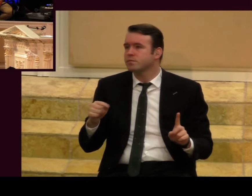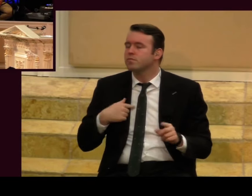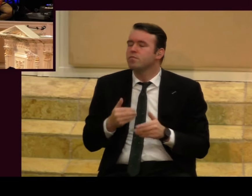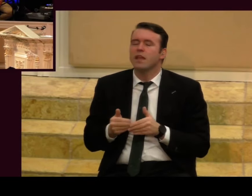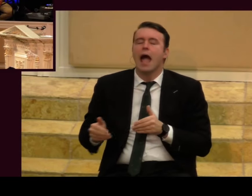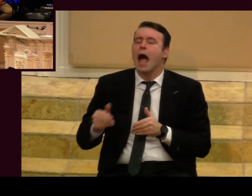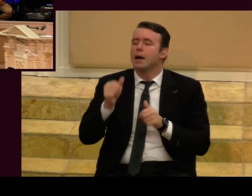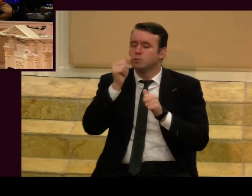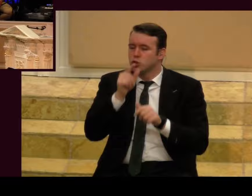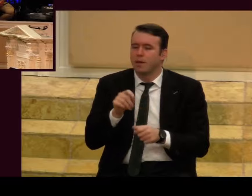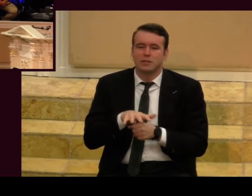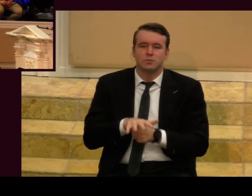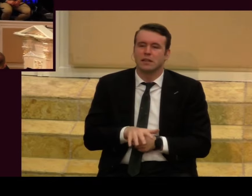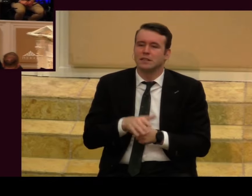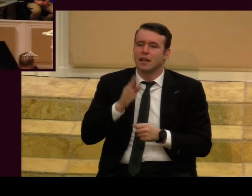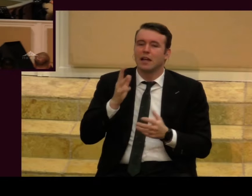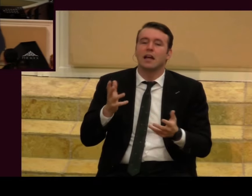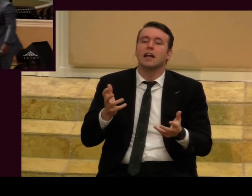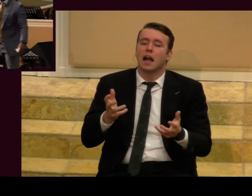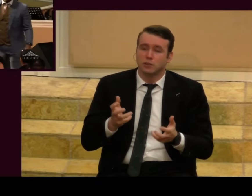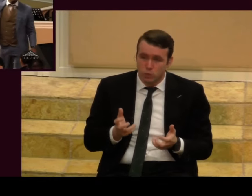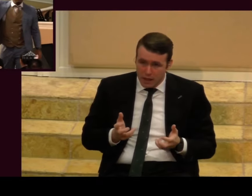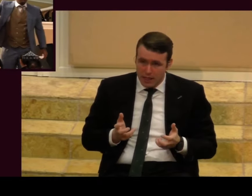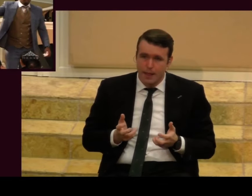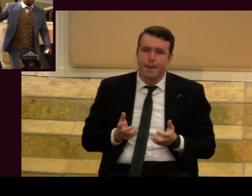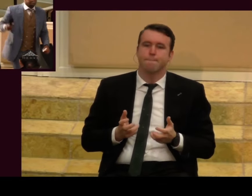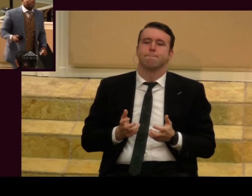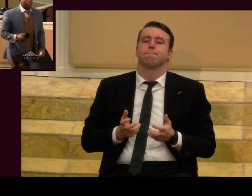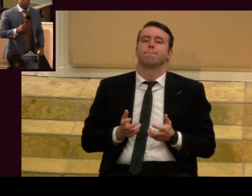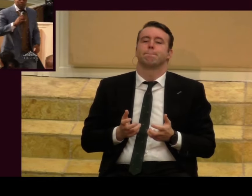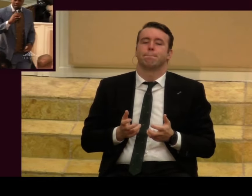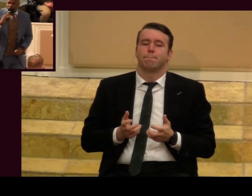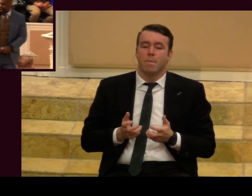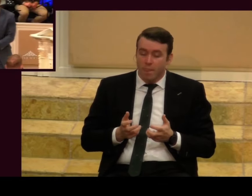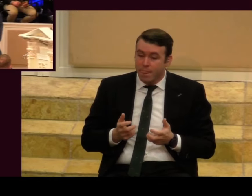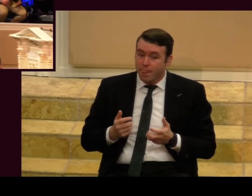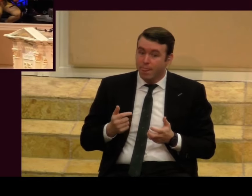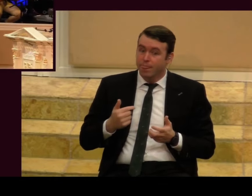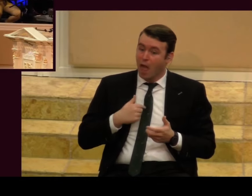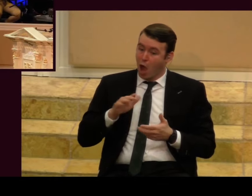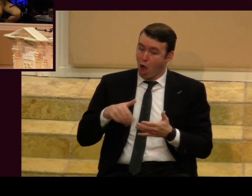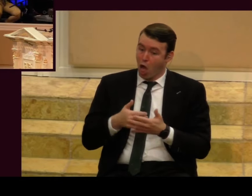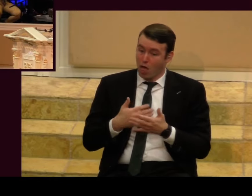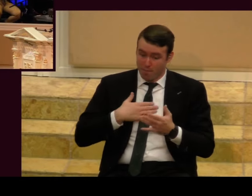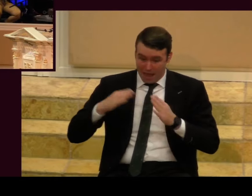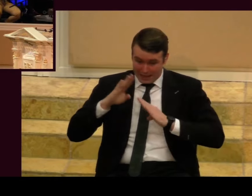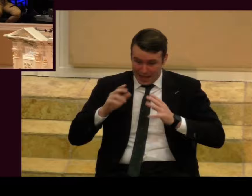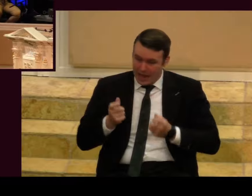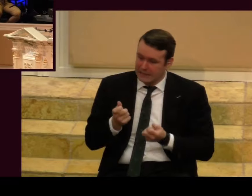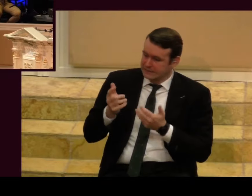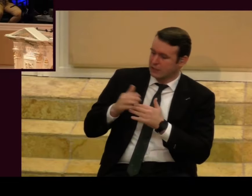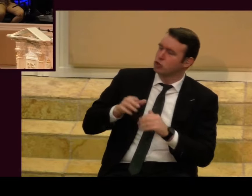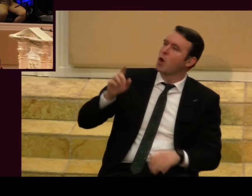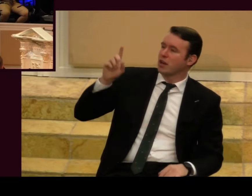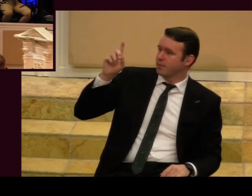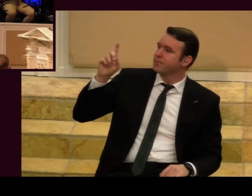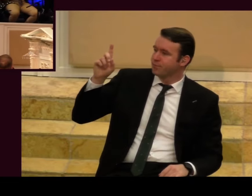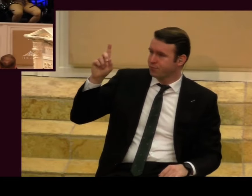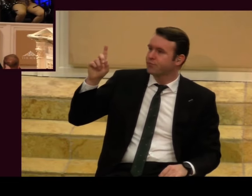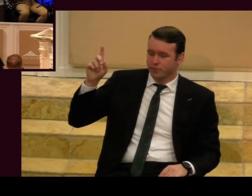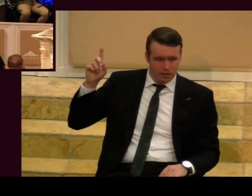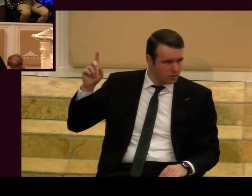I'm too blessed to be stressed. I think it's the will of God that I cast all of my cares upon him.